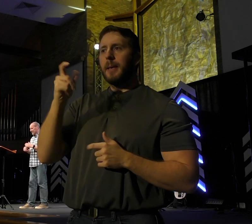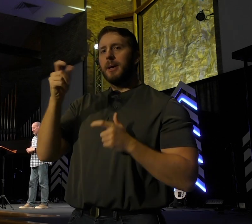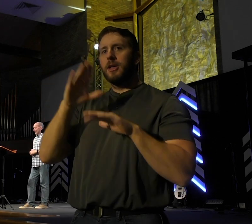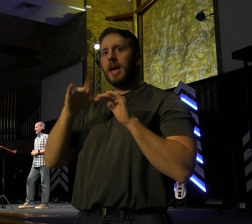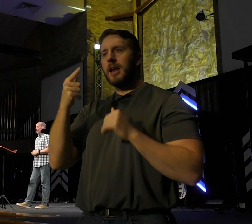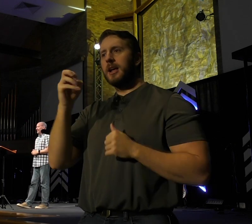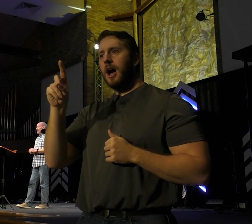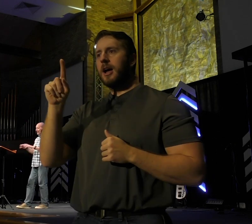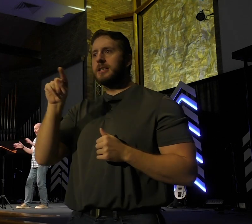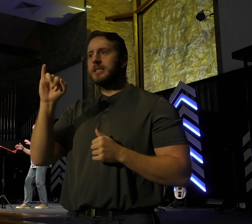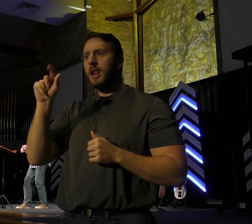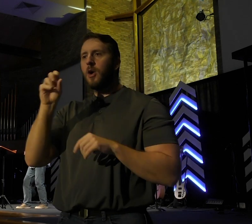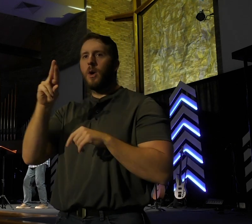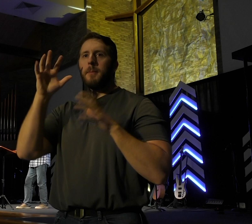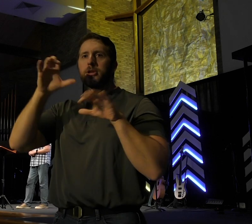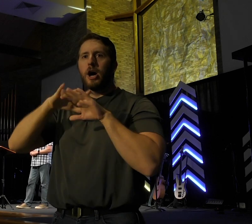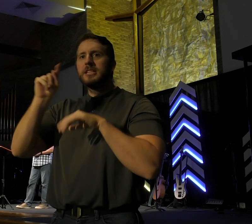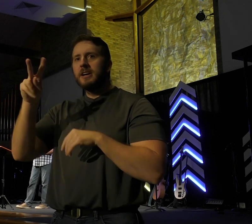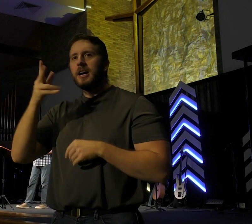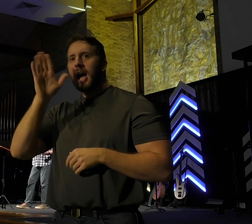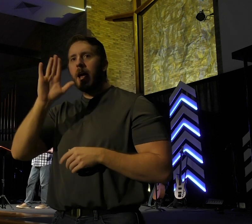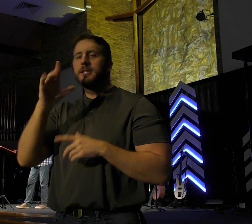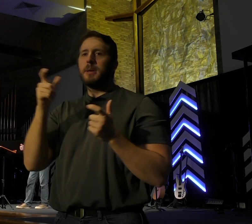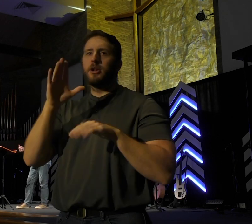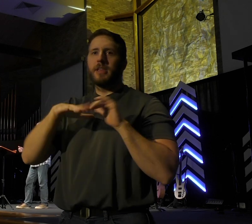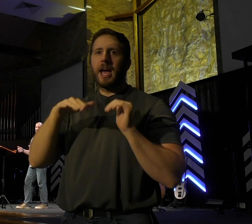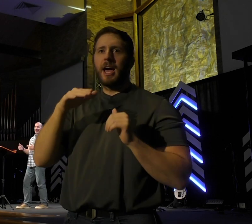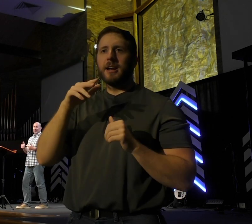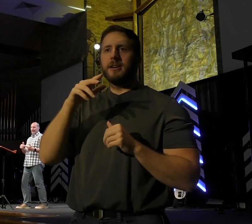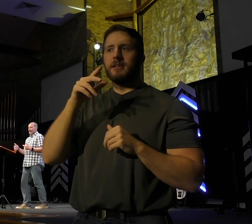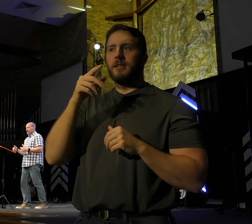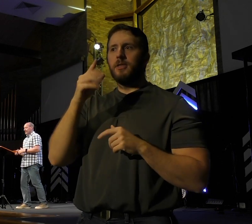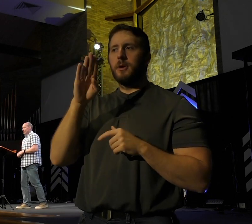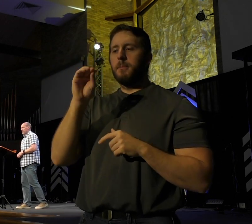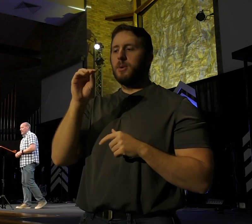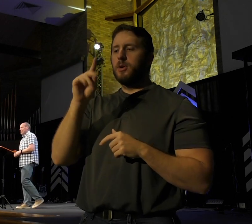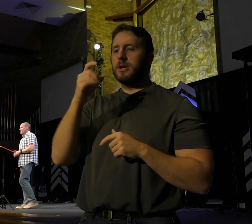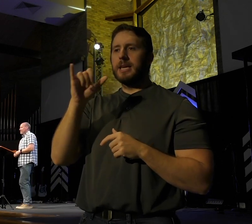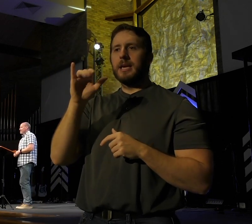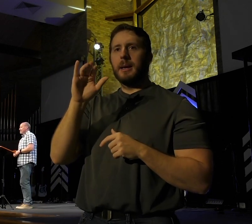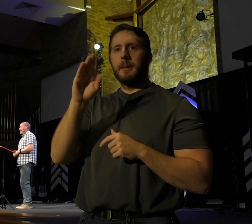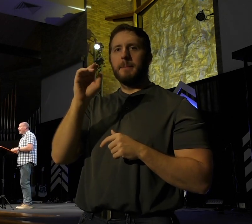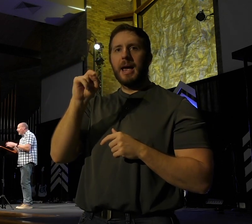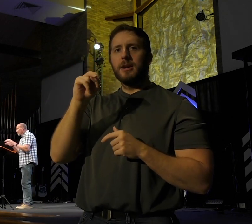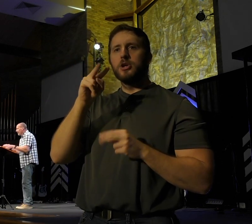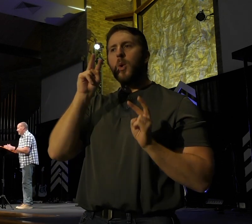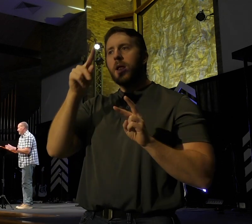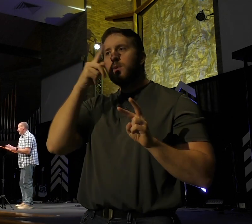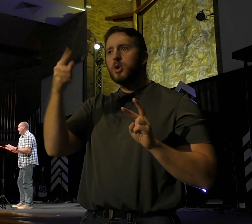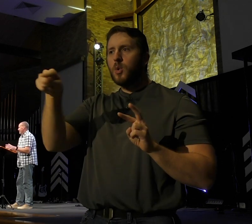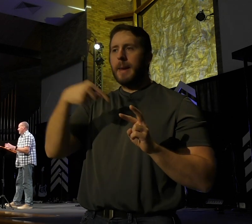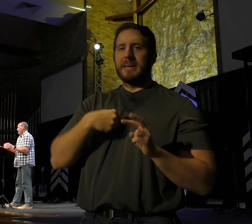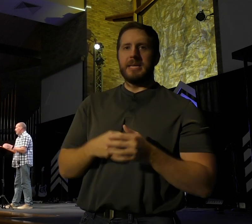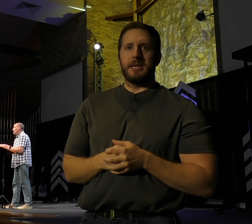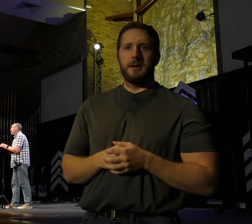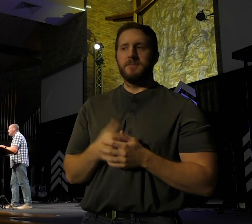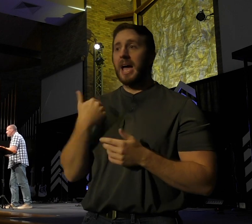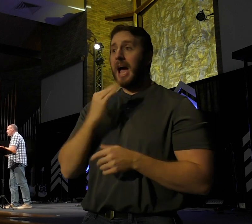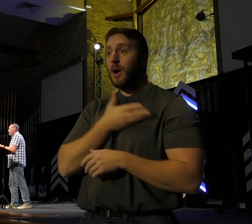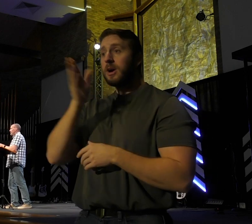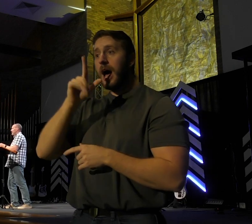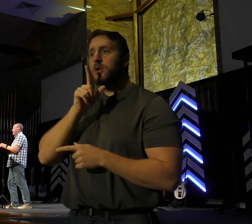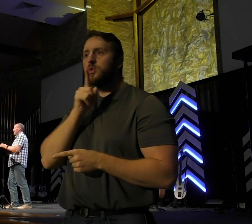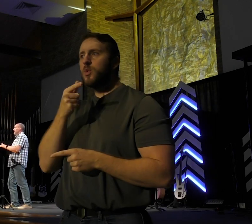or the monsters on TV. Oh, God is bigger than the boogeyman. He is watching out for you and me. Our God, whom